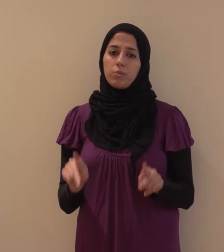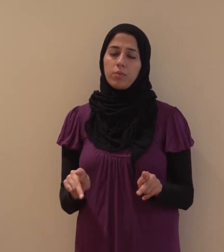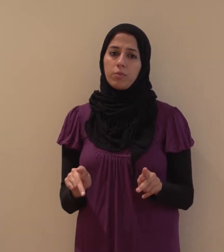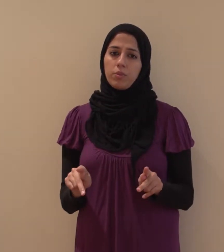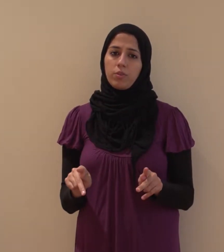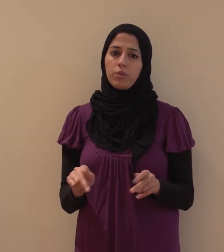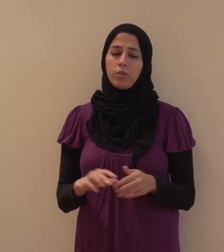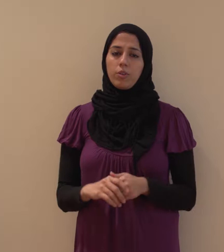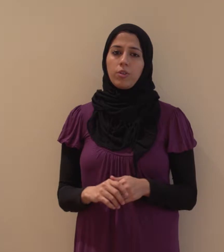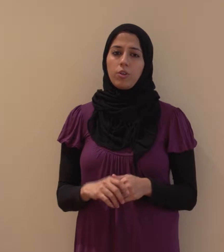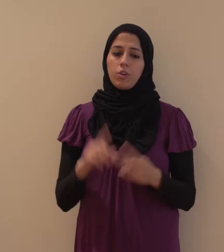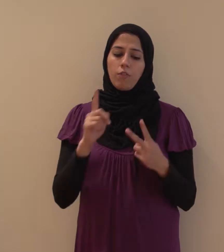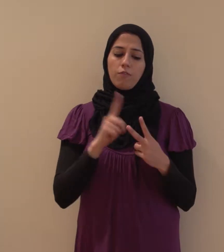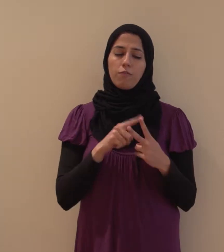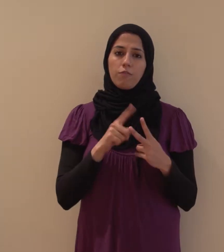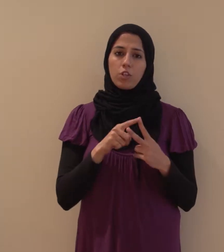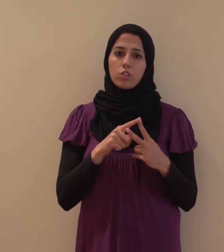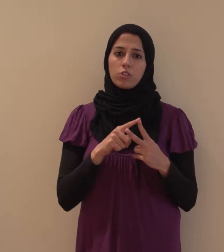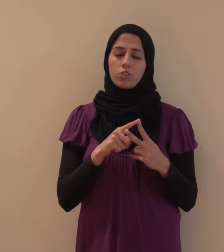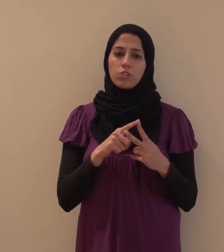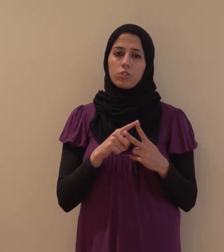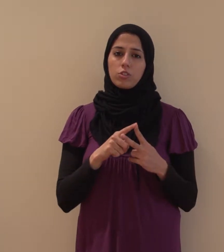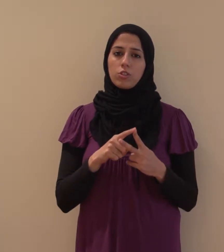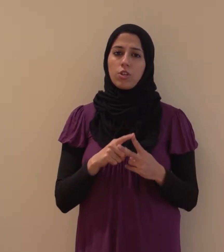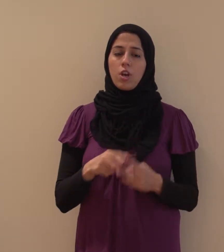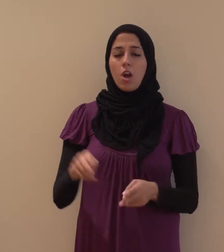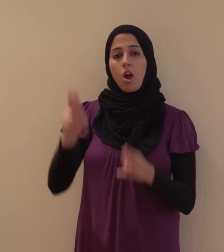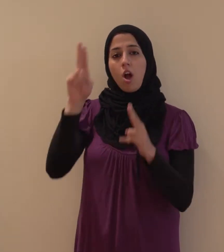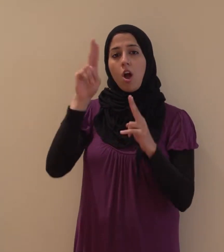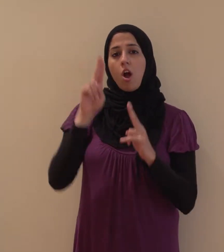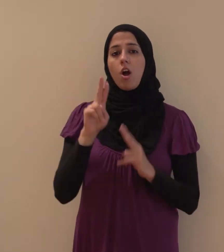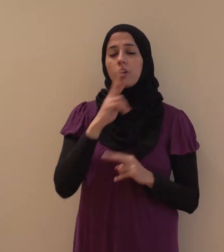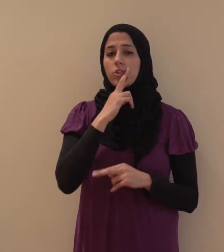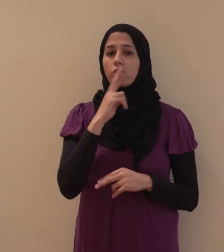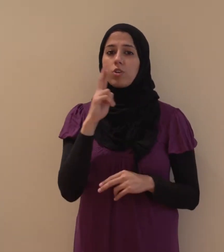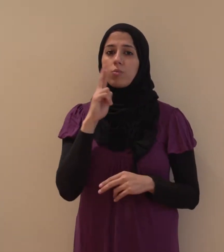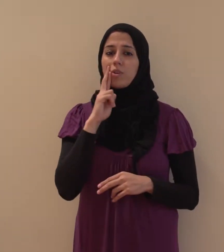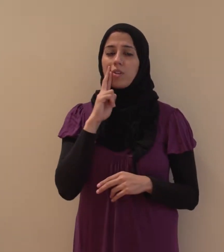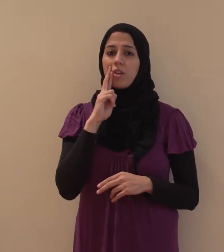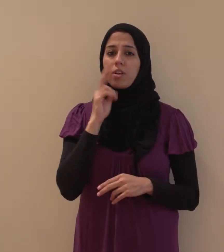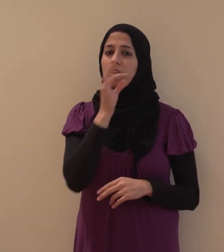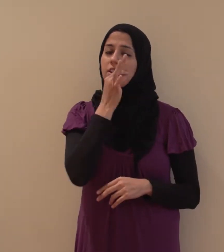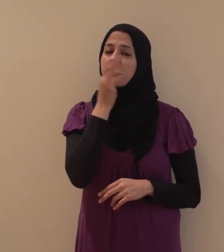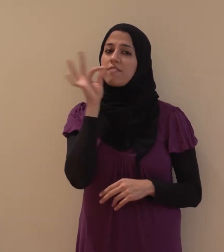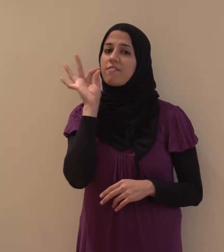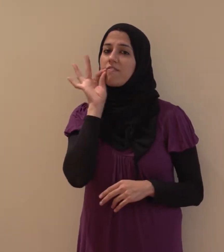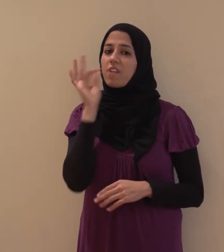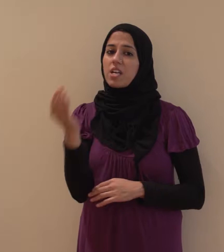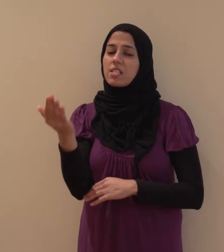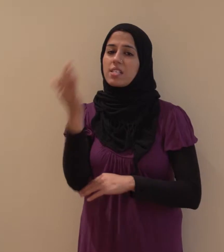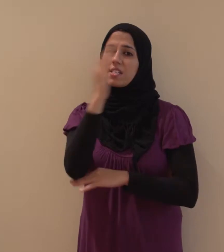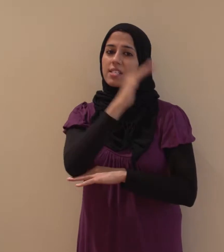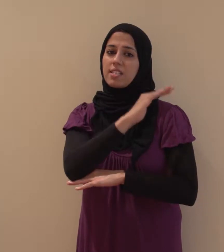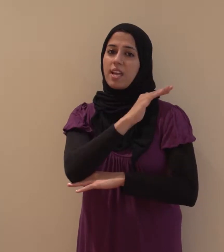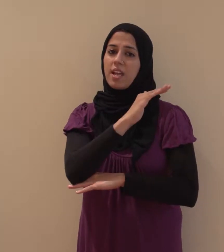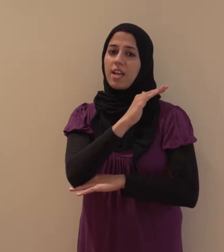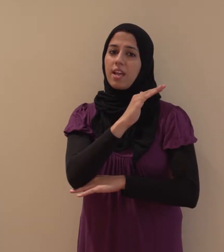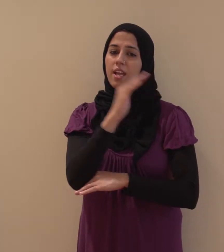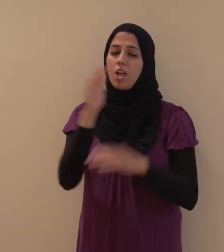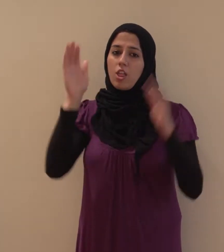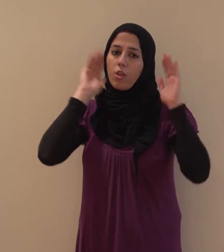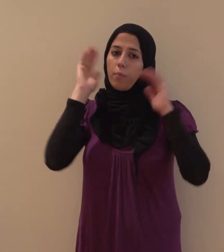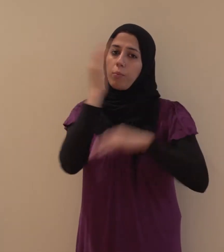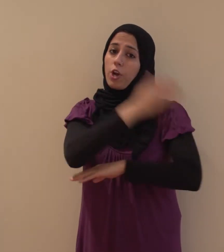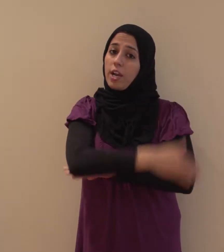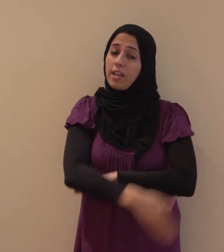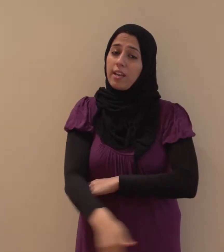daytime, standing in the prayer in the night time, and performing other virtuous deeds. This is one group of people. The other